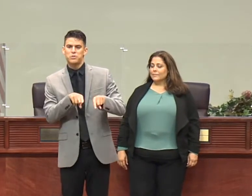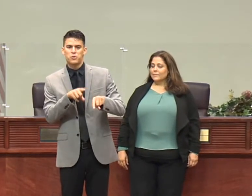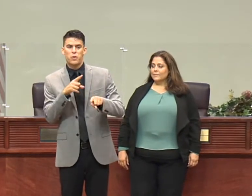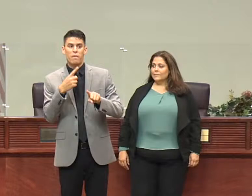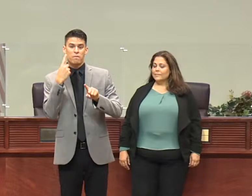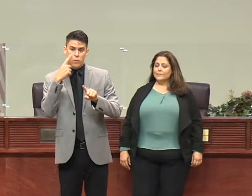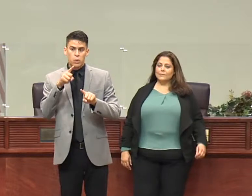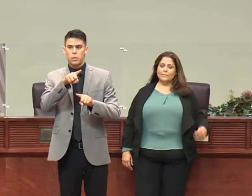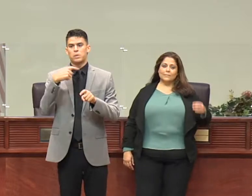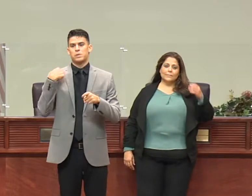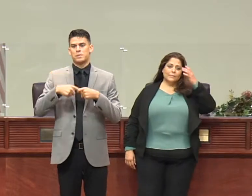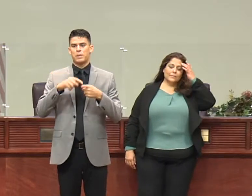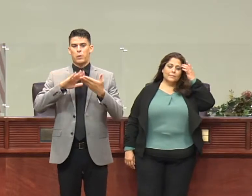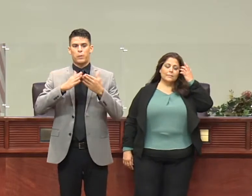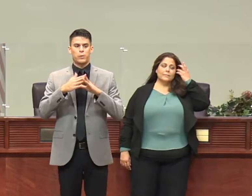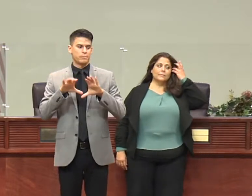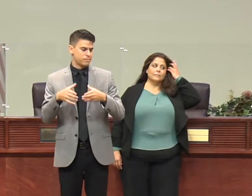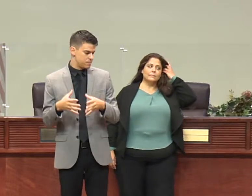of me.